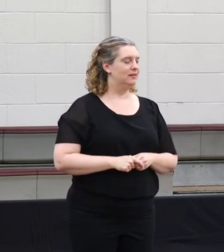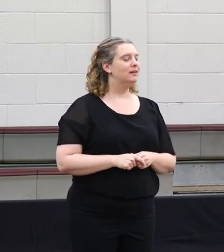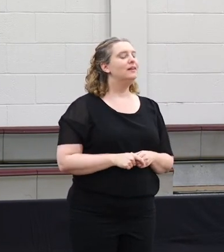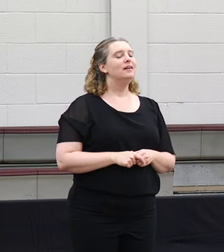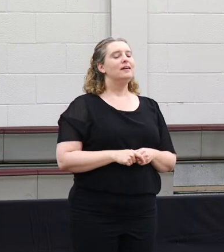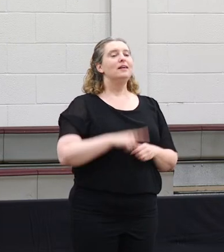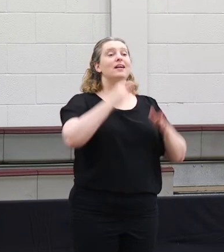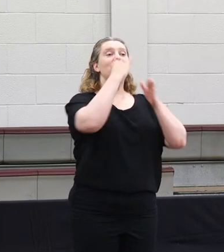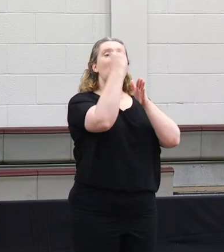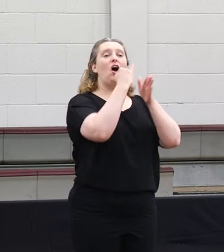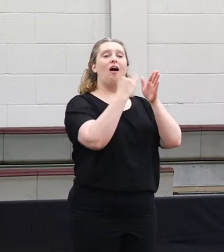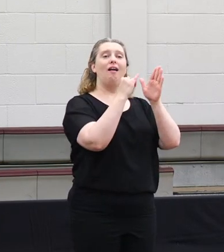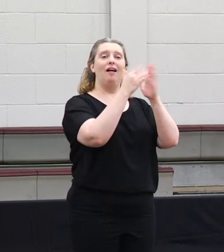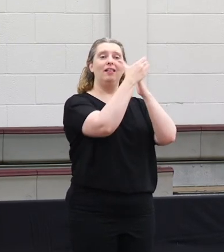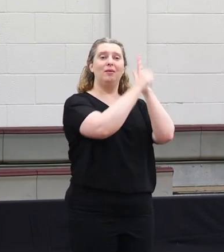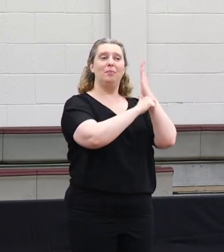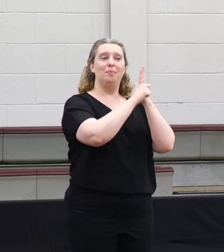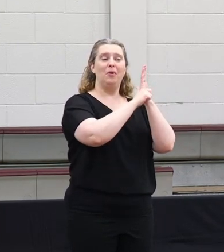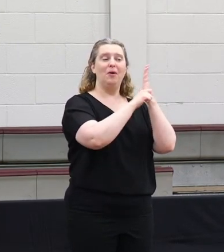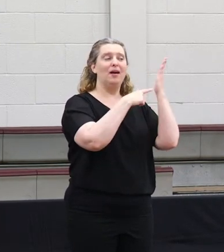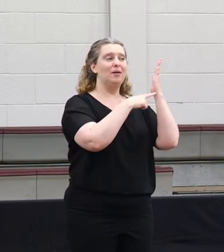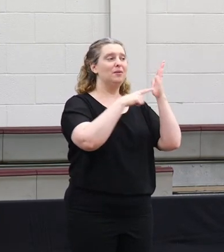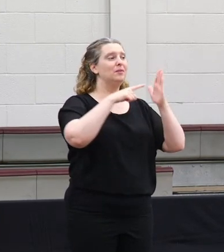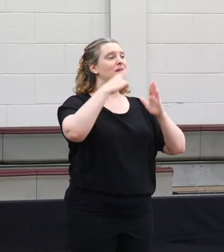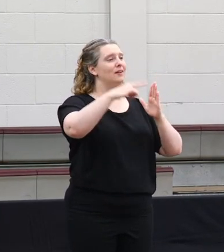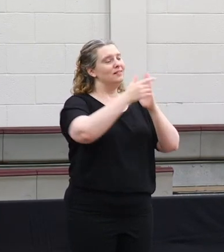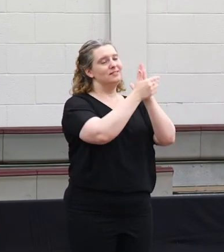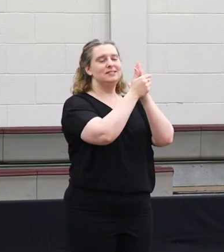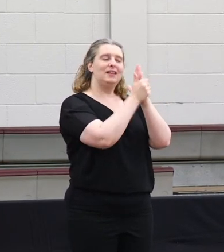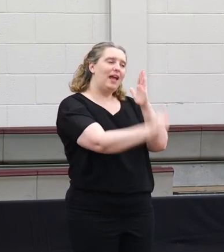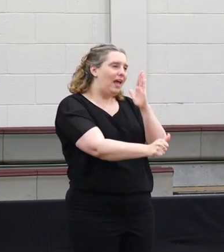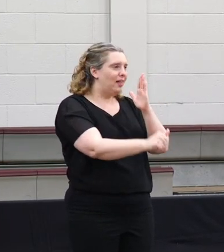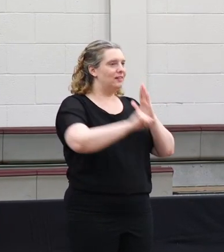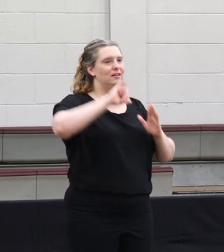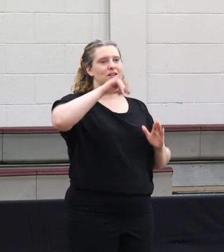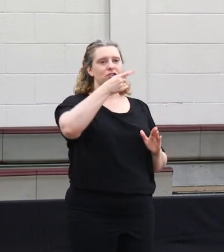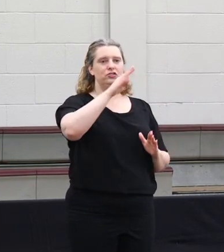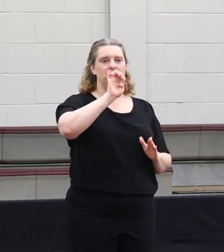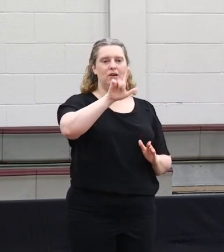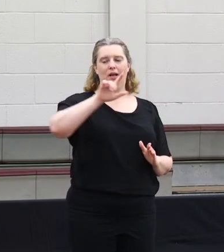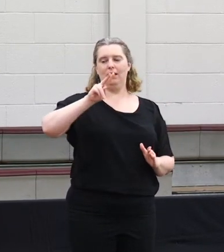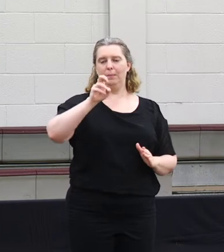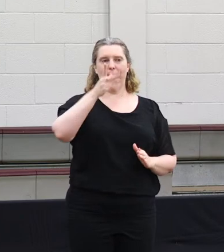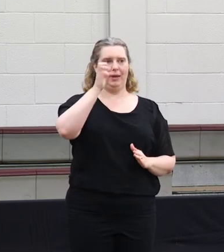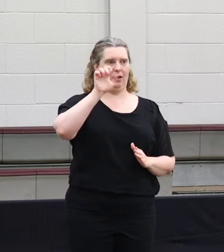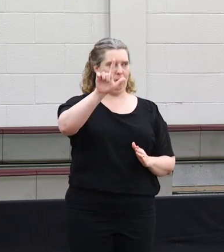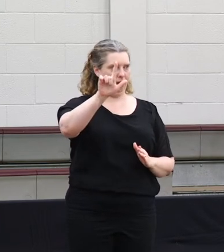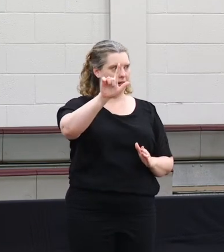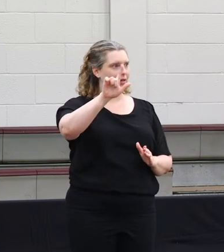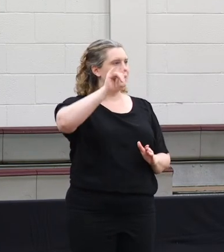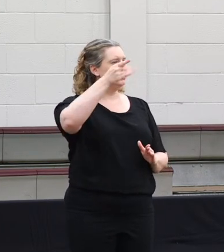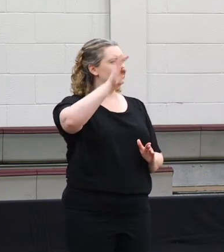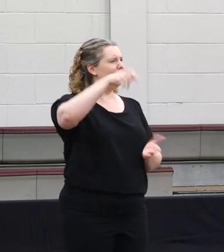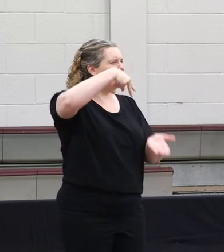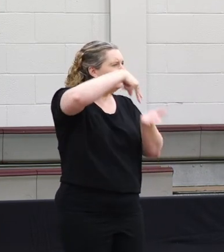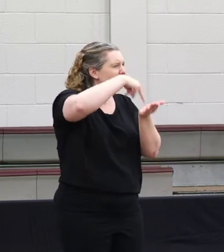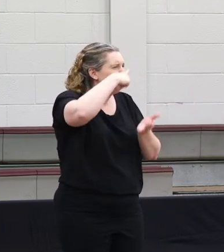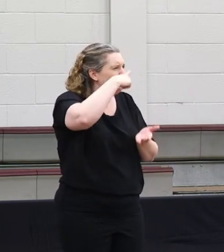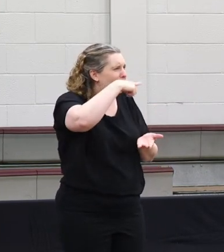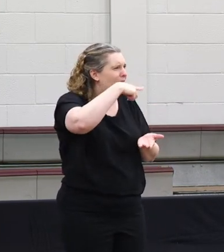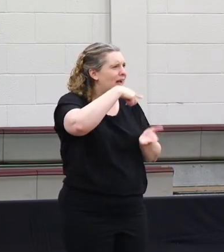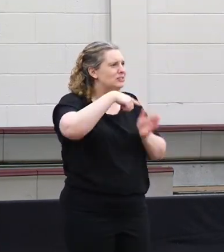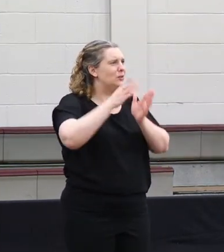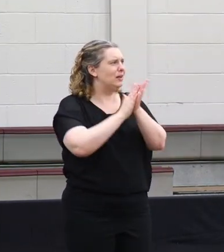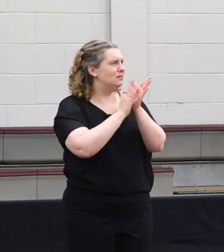The artwork on tonight's program was created by the very talented Janelle Emanuel. D'Emanuel. Janelle, would you stand up and give everybody a